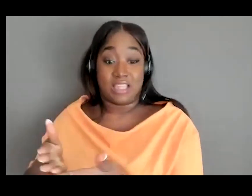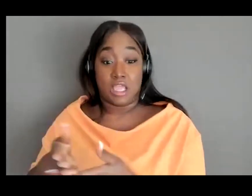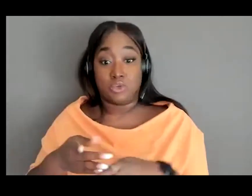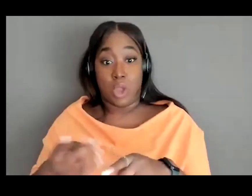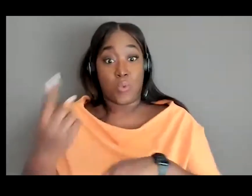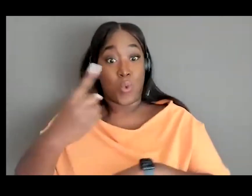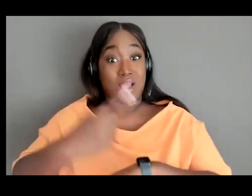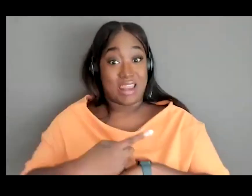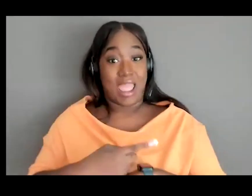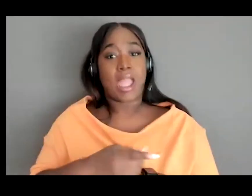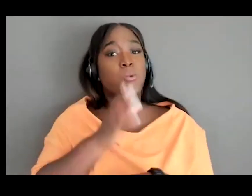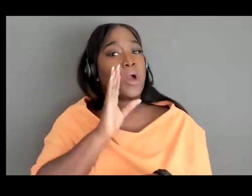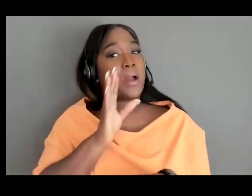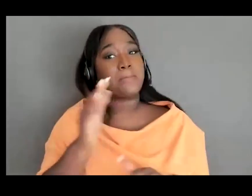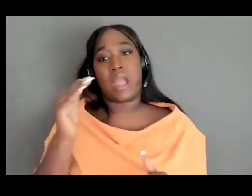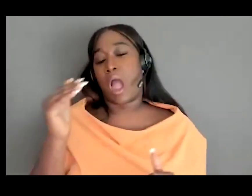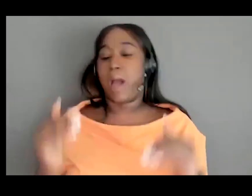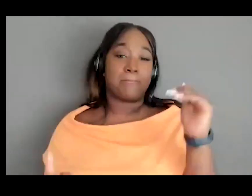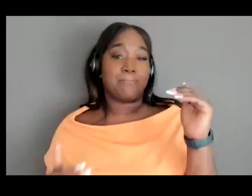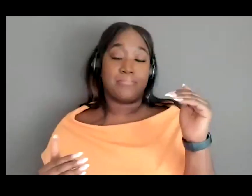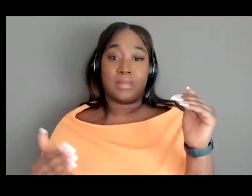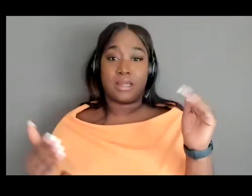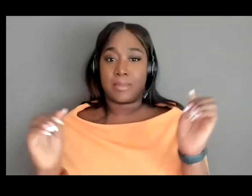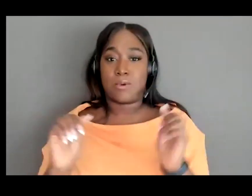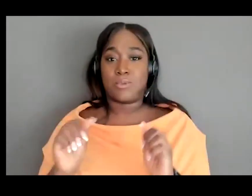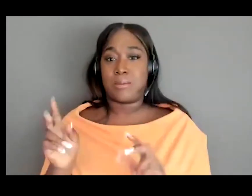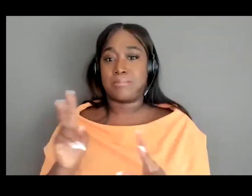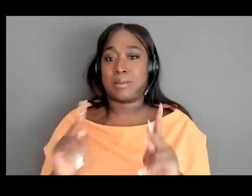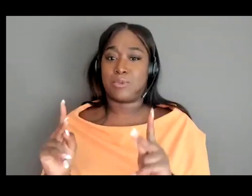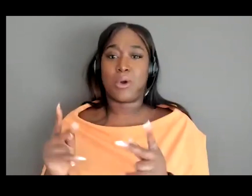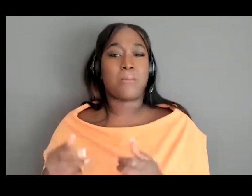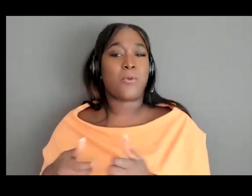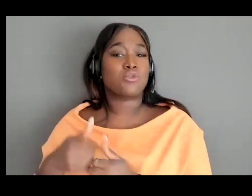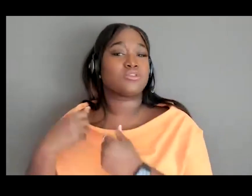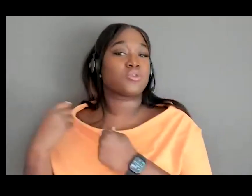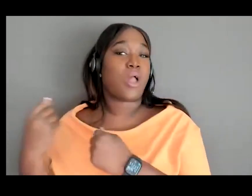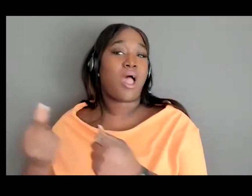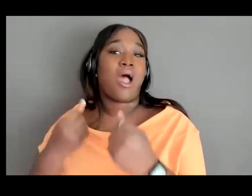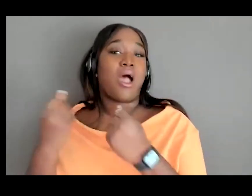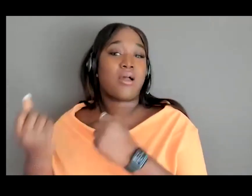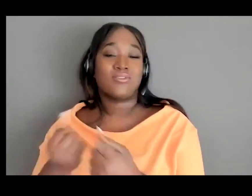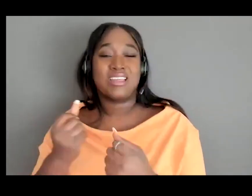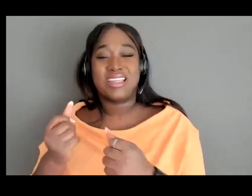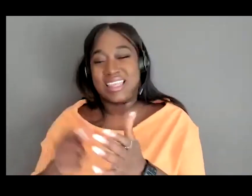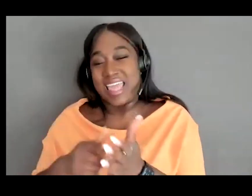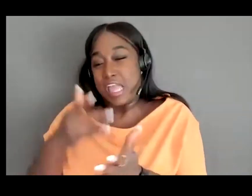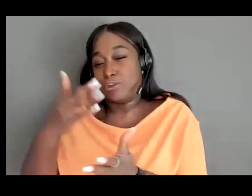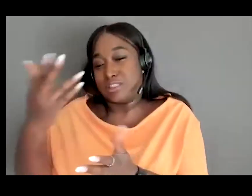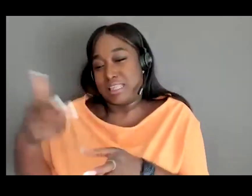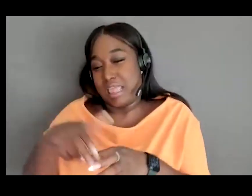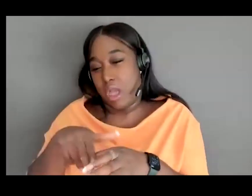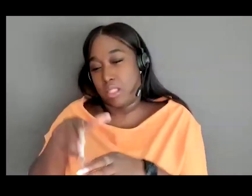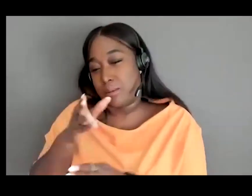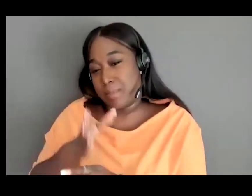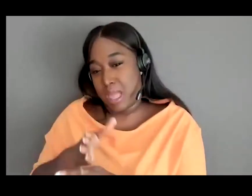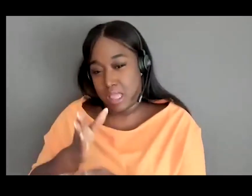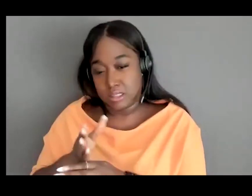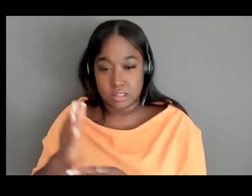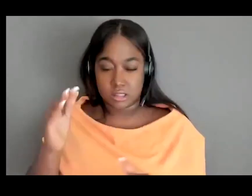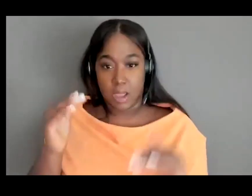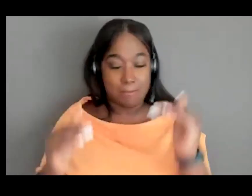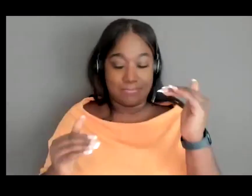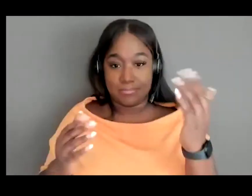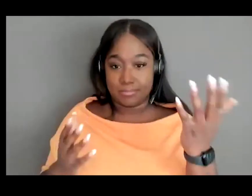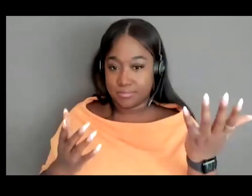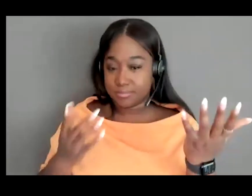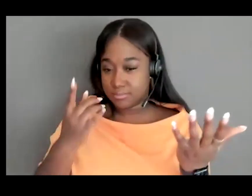be way higher than people who mostly drive and occasionally take the bus, or